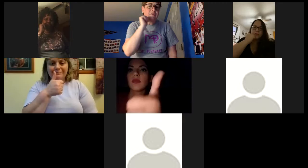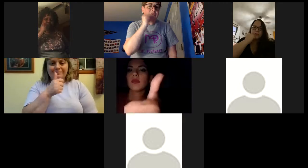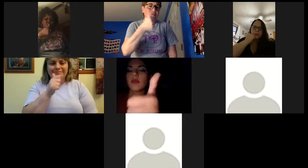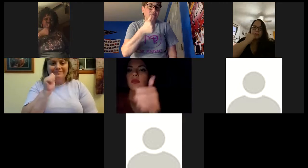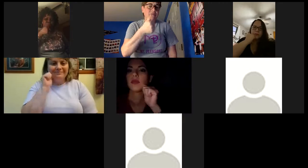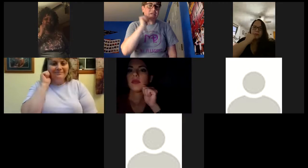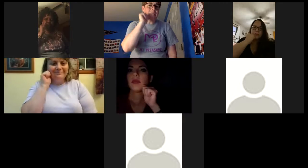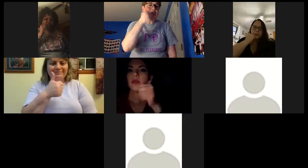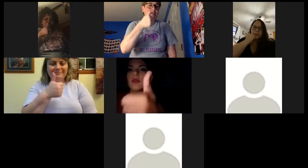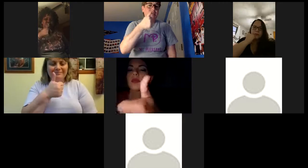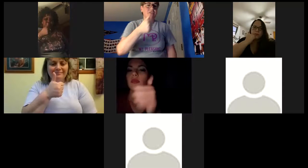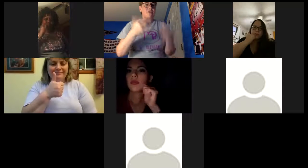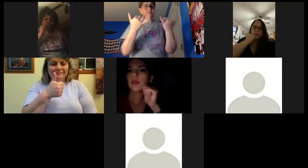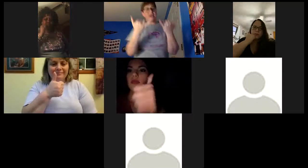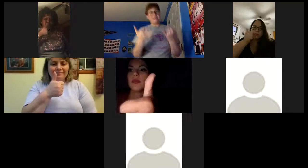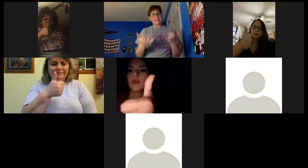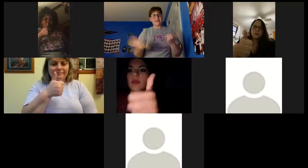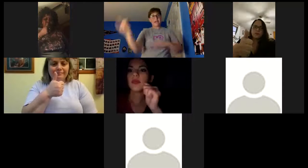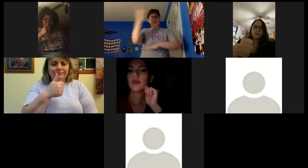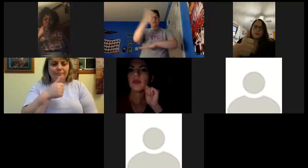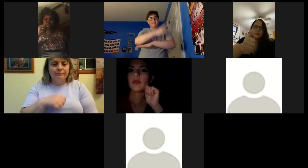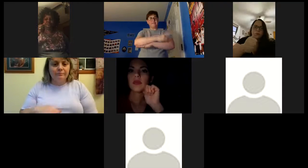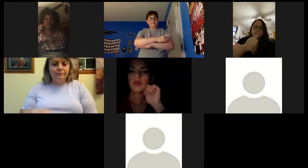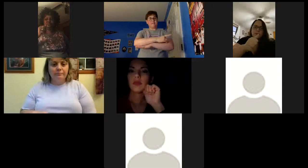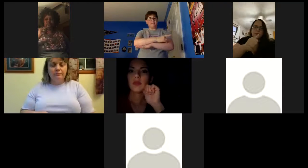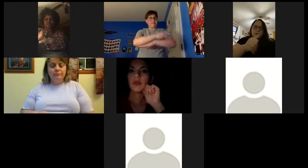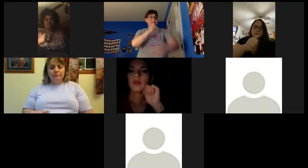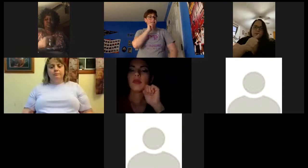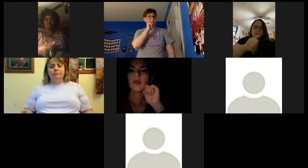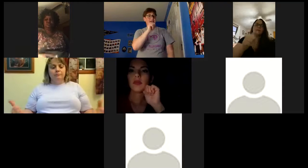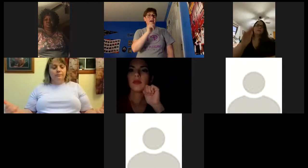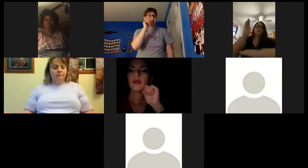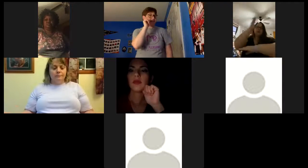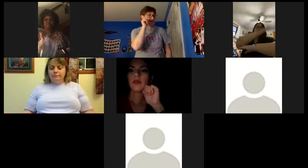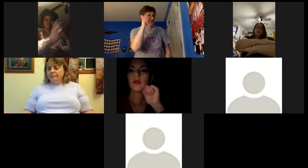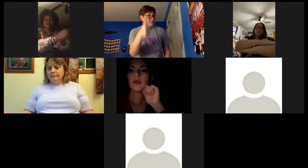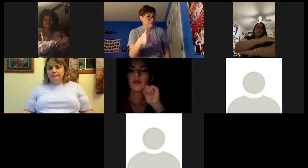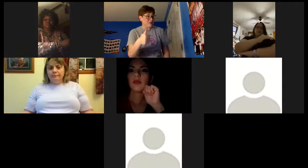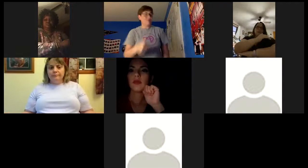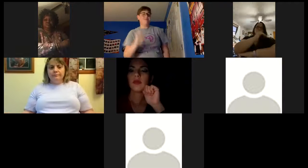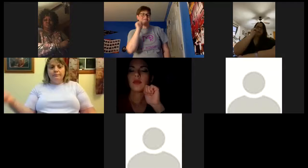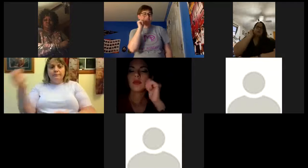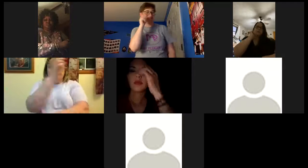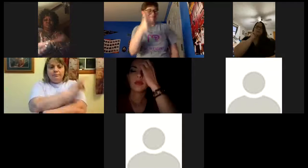Tomorrow. Yep. So you've got today is not